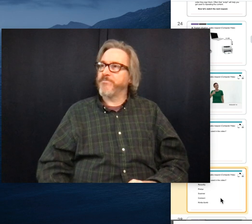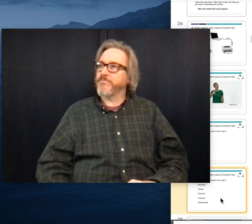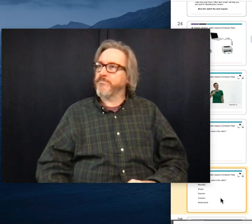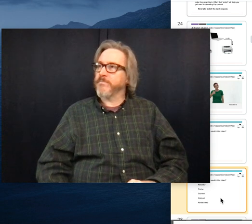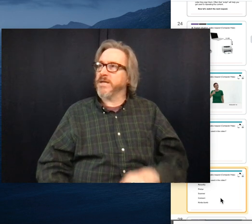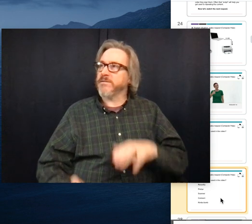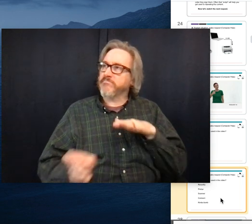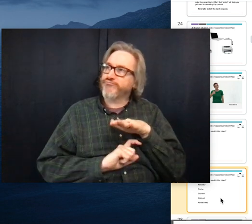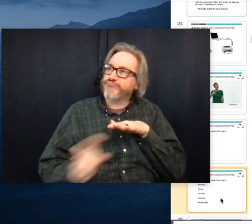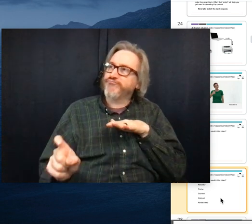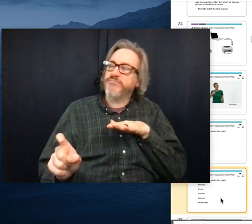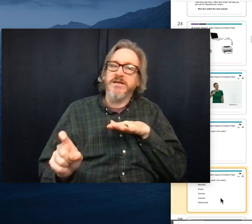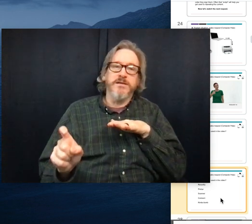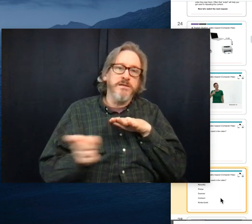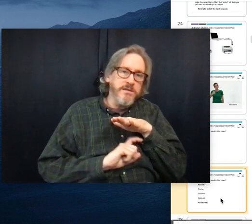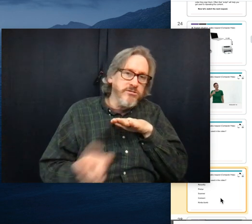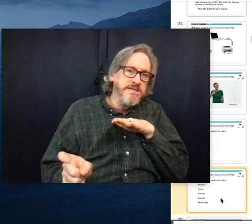I'm